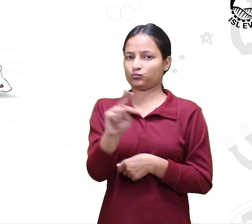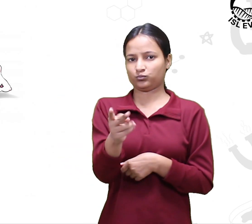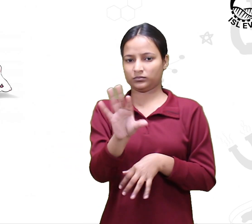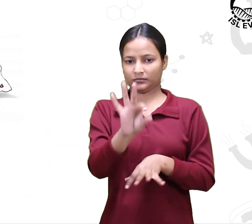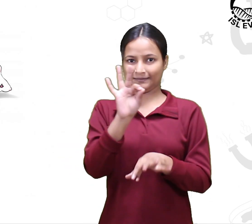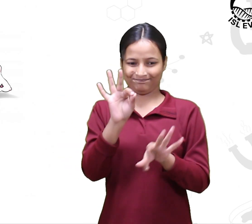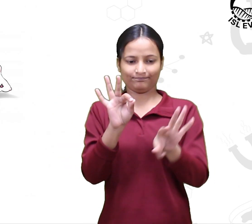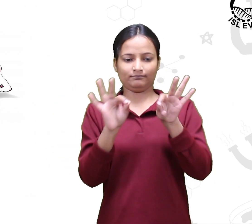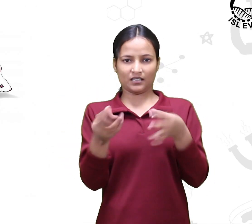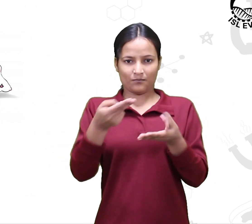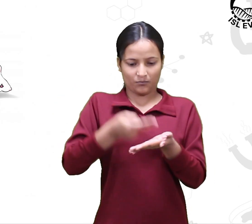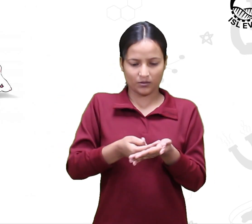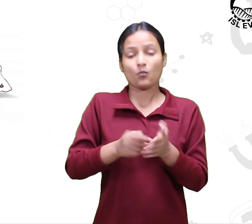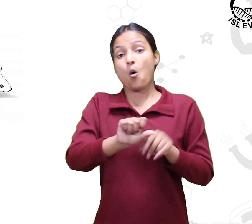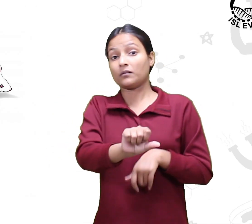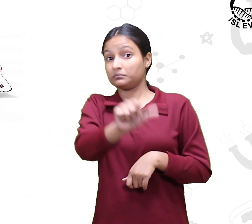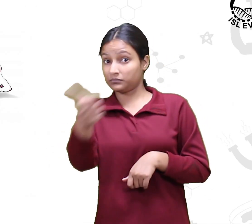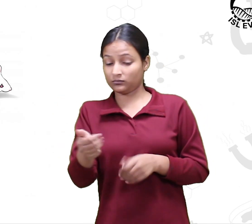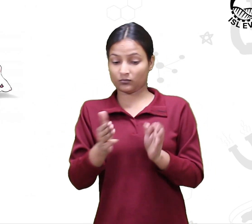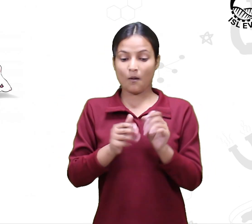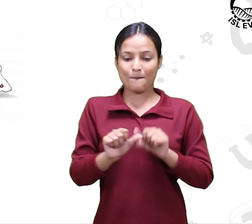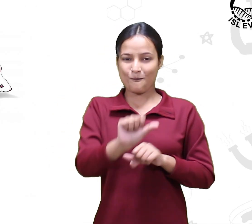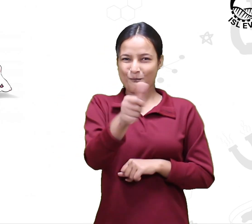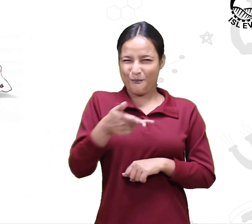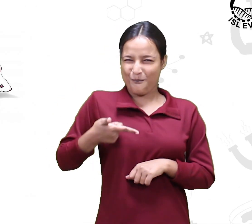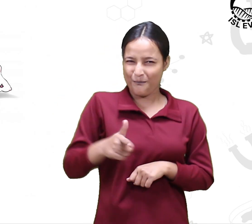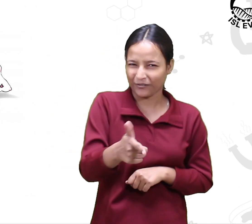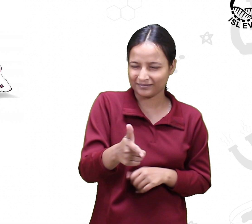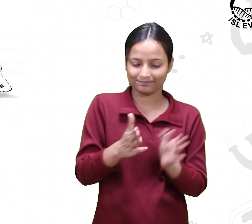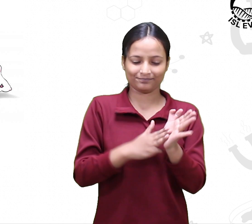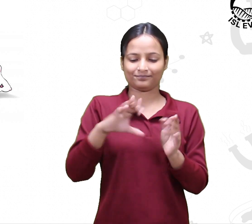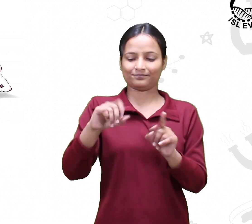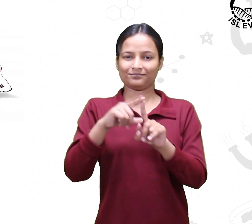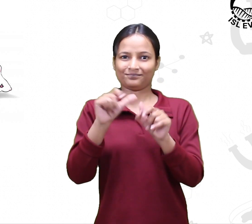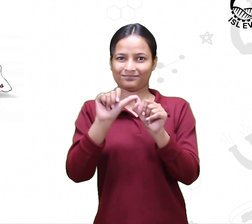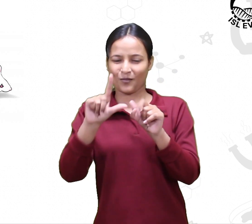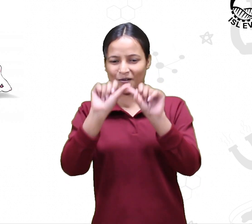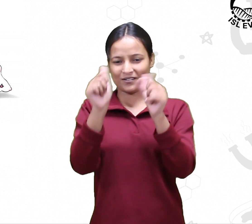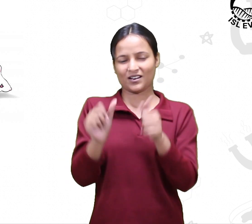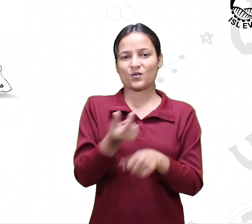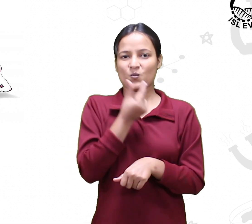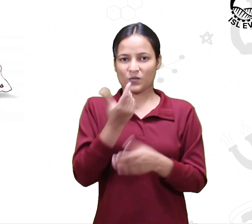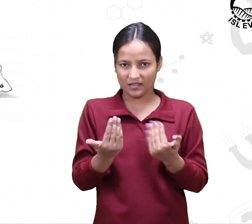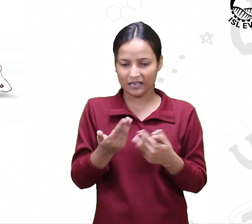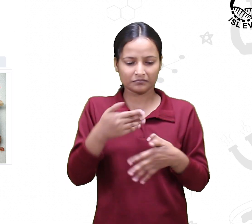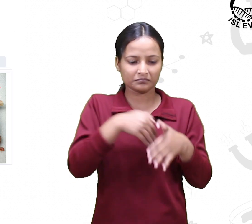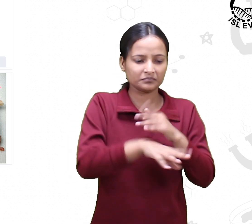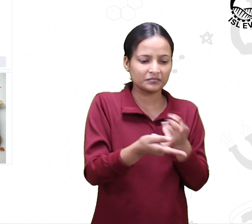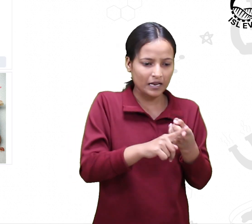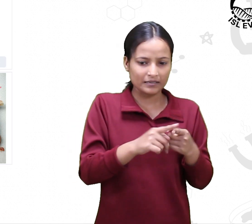example, mice are commonly used as model systems because in many mice we do get the kind of cancer that we also